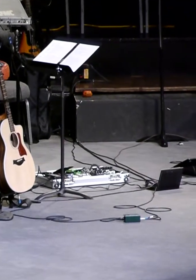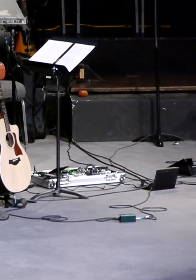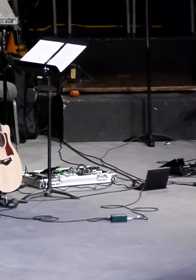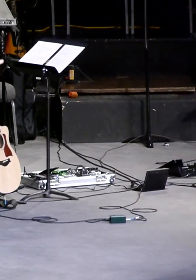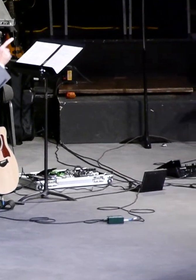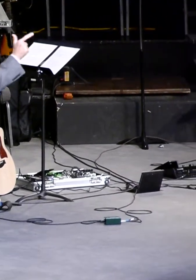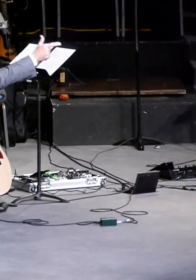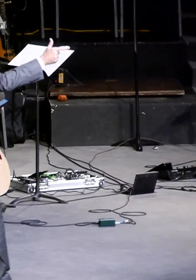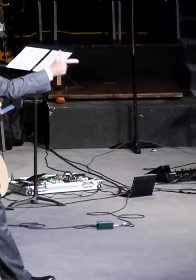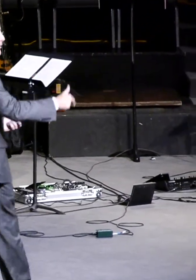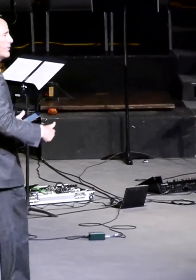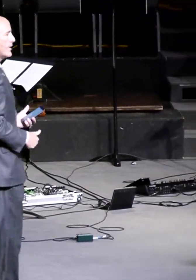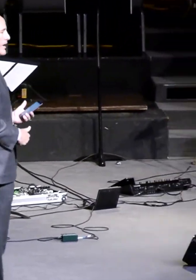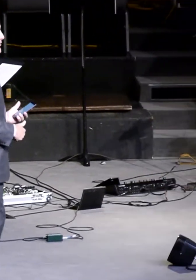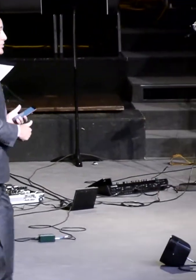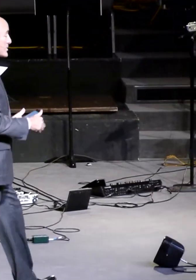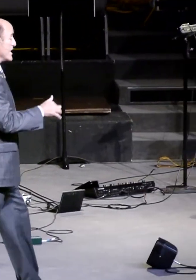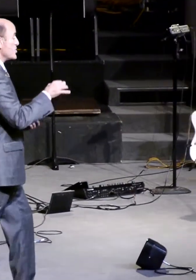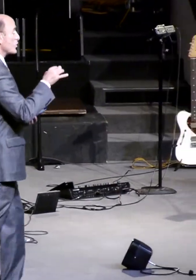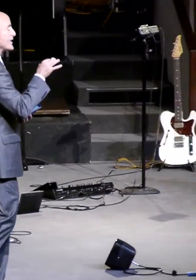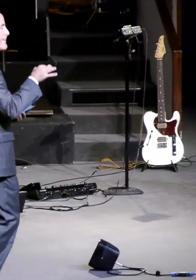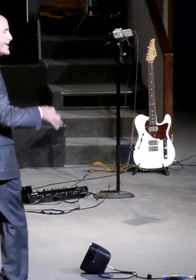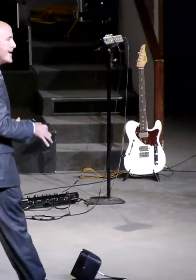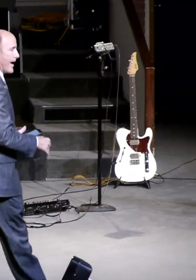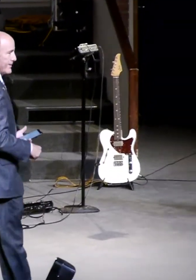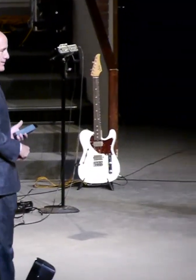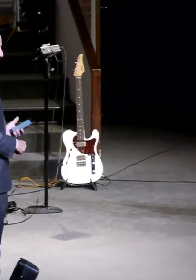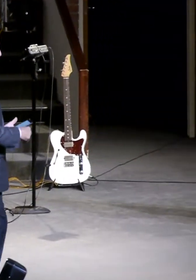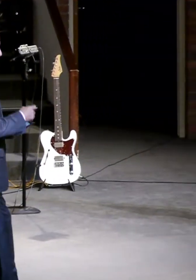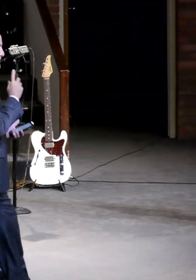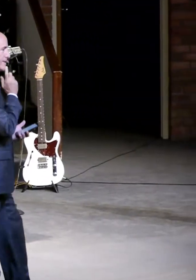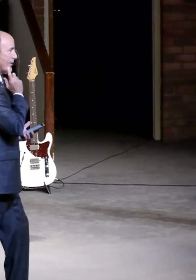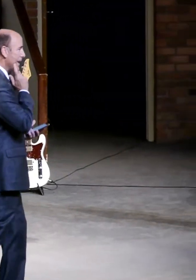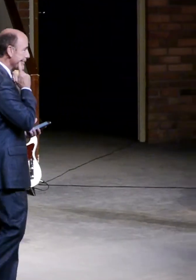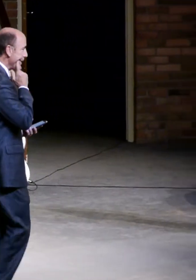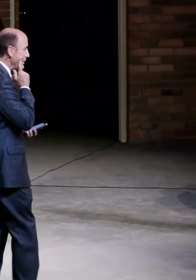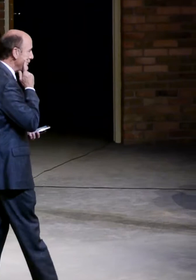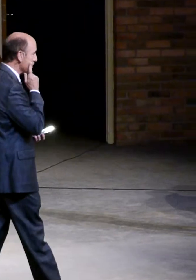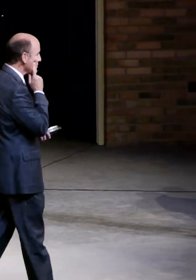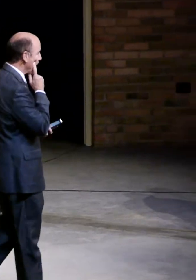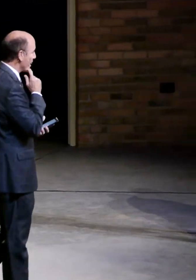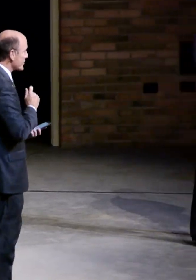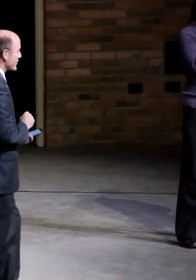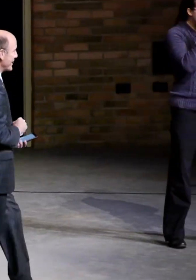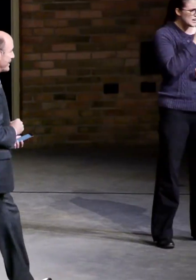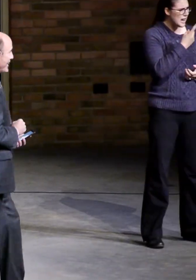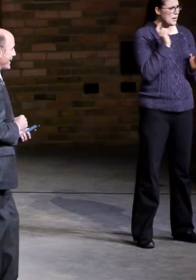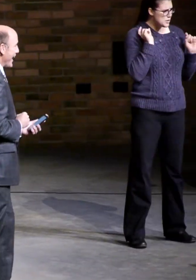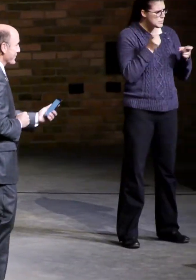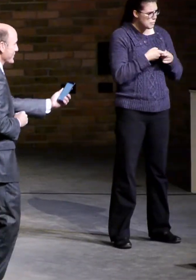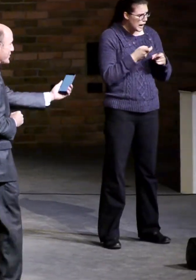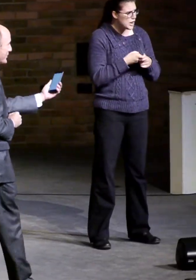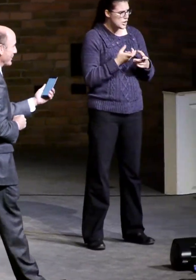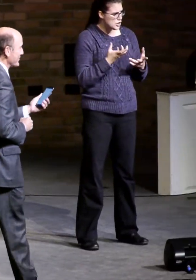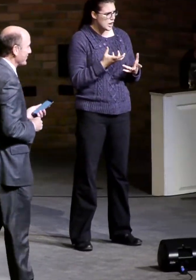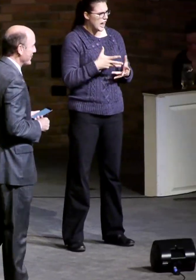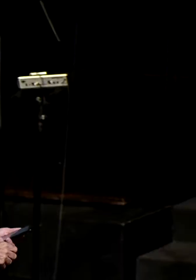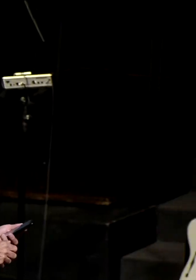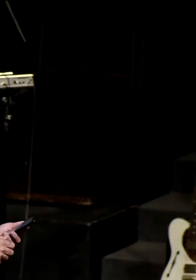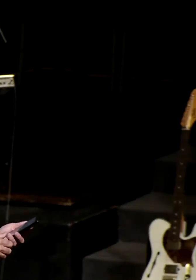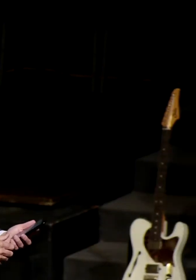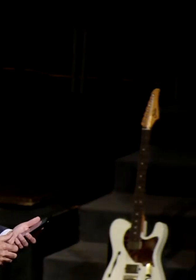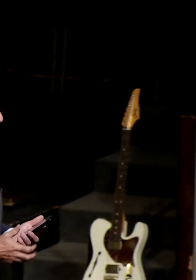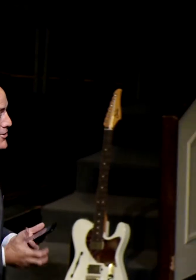gente, yo te digo, adios, yo sabía. See how angry I am, even in Spanish. That angry Jonah I'm doing